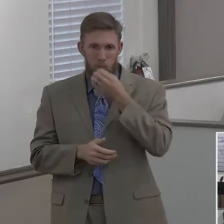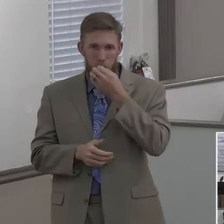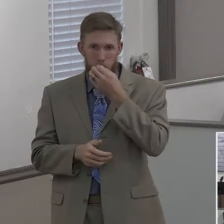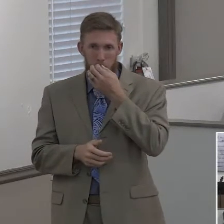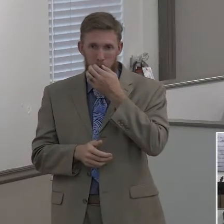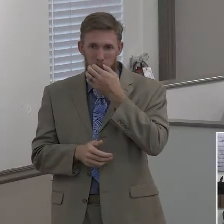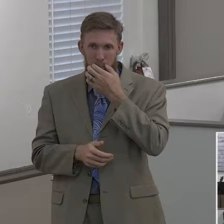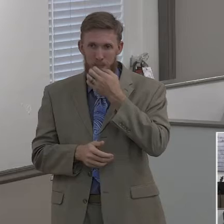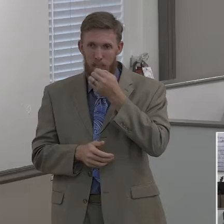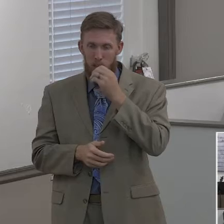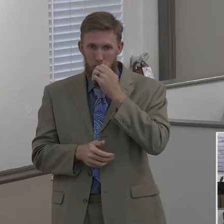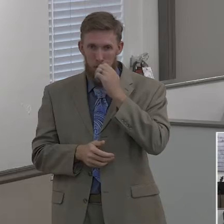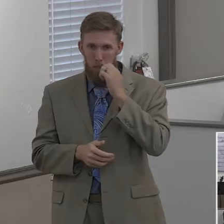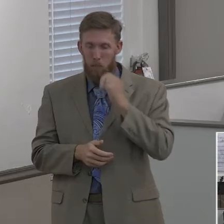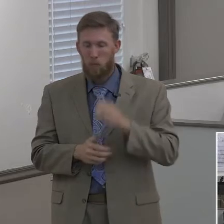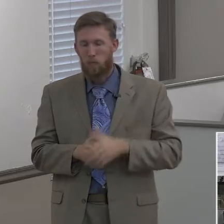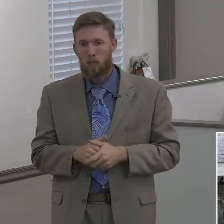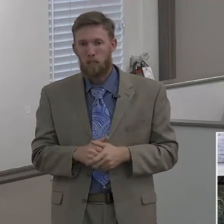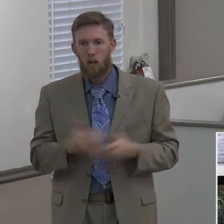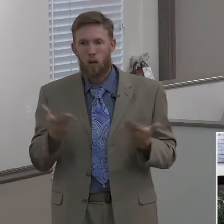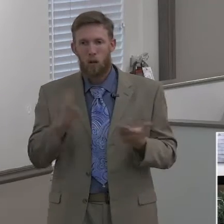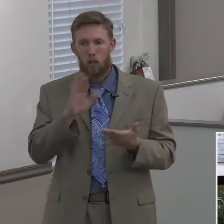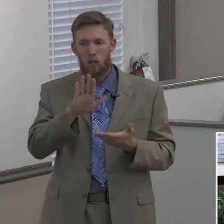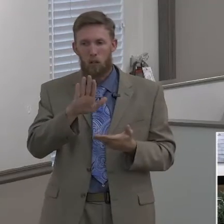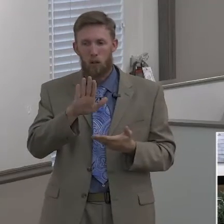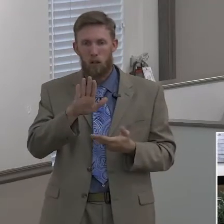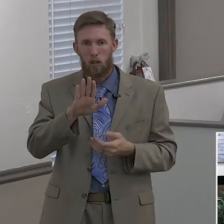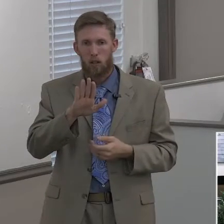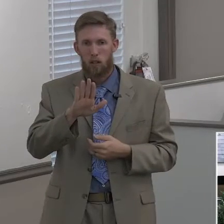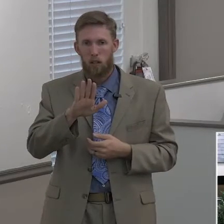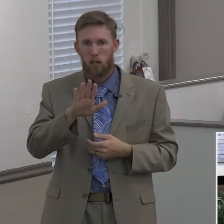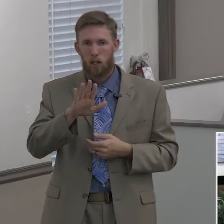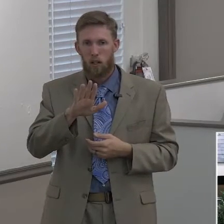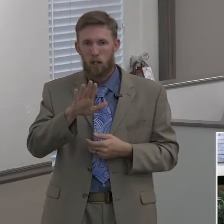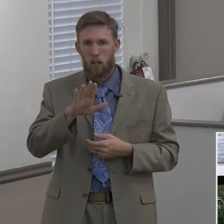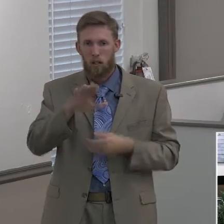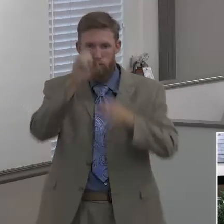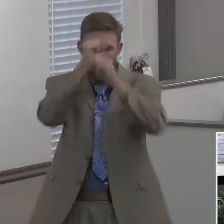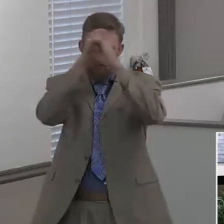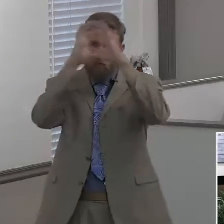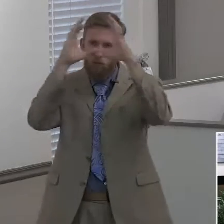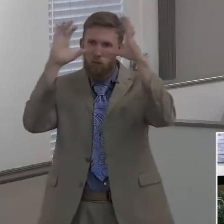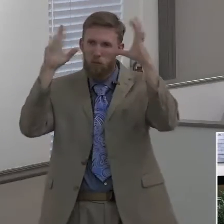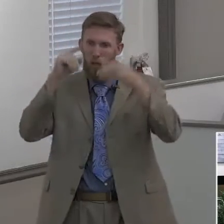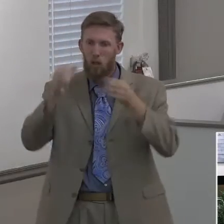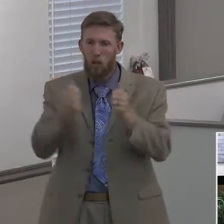Now, what picture comes to your mind when you think about abounding?